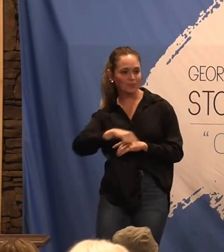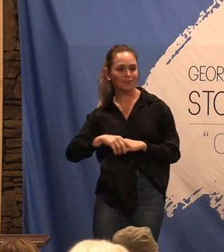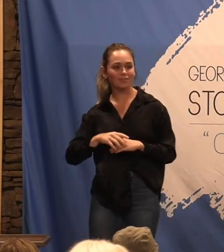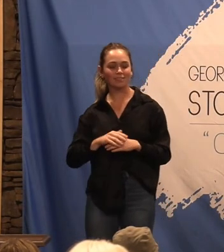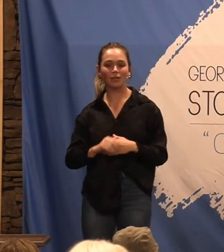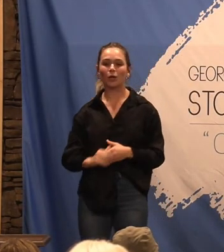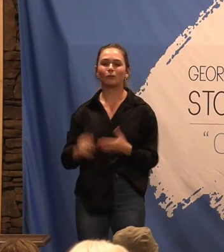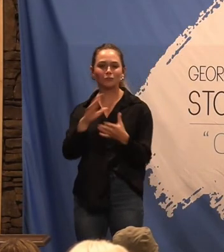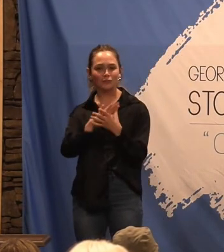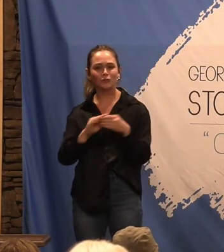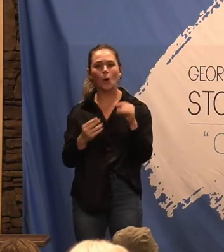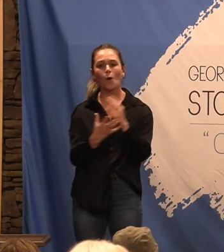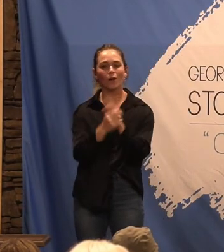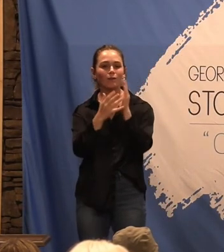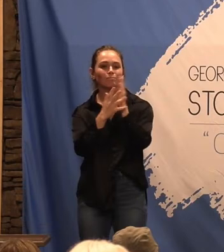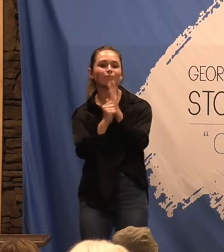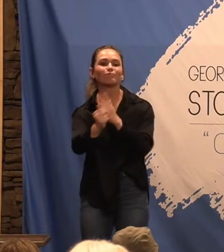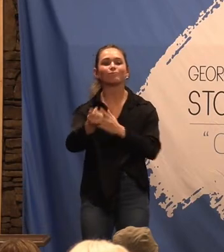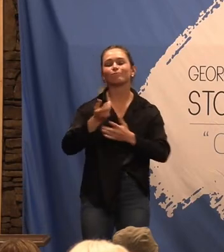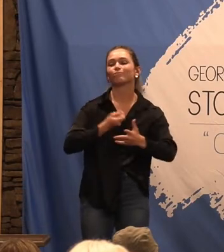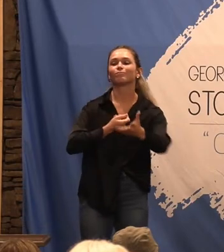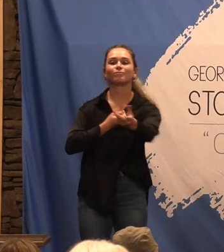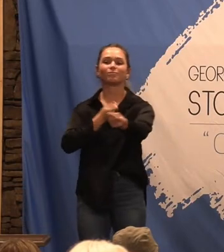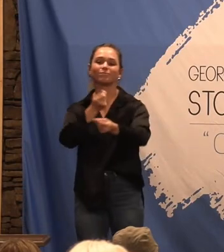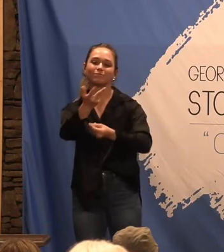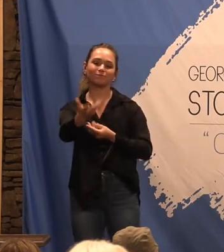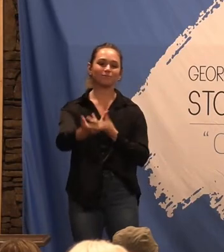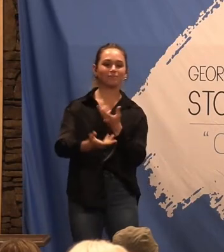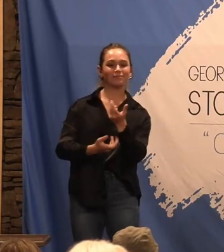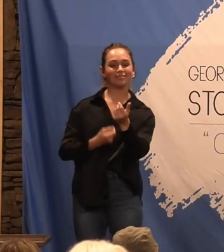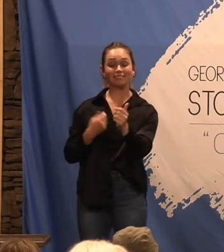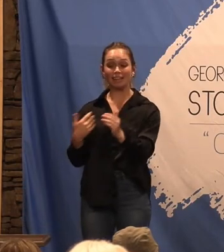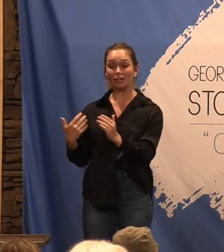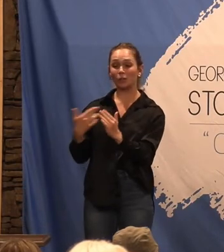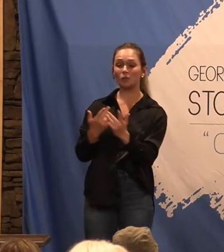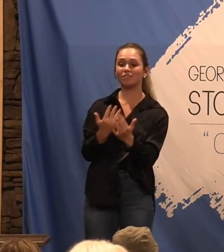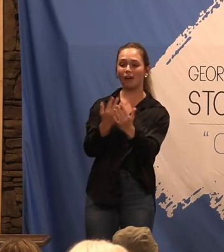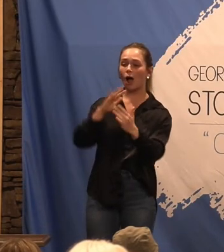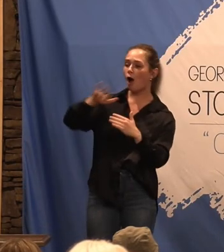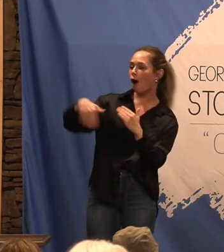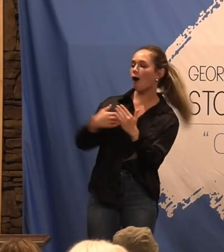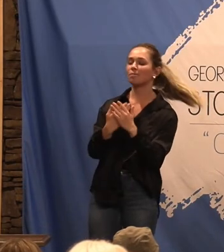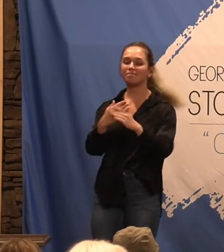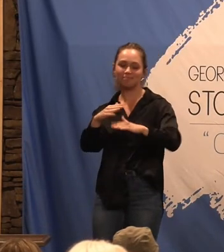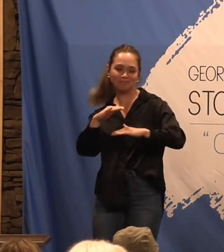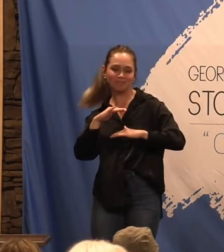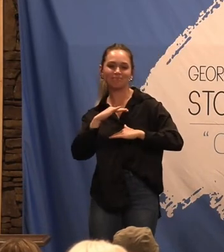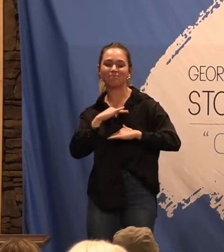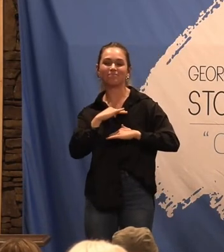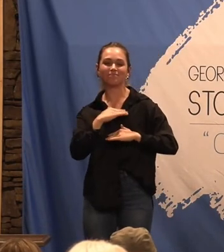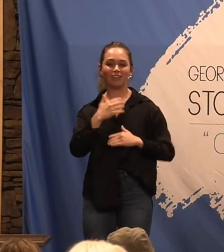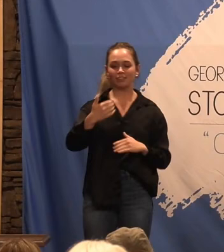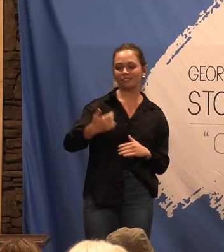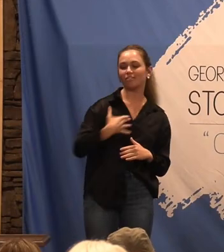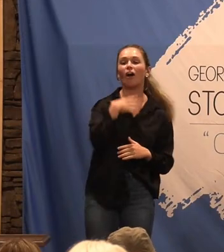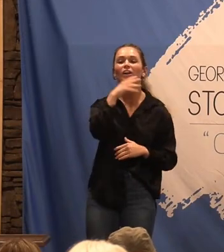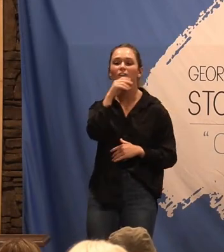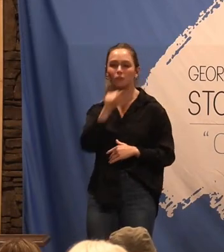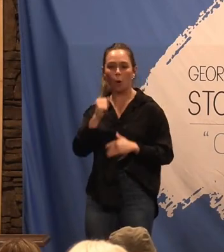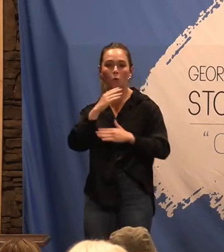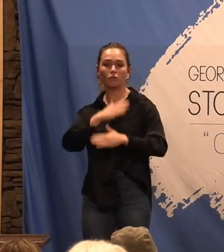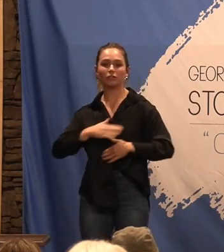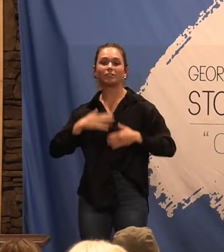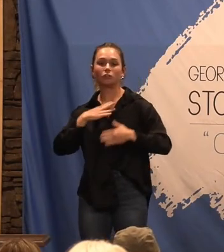a story well recited by a fire has delighted both young and old since